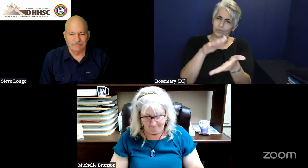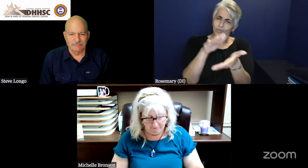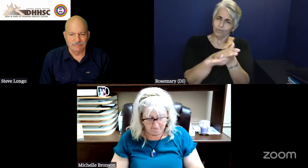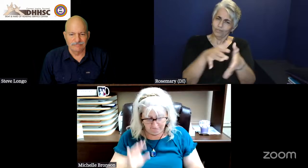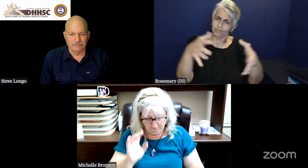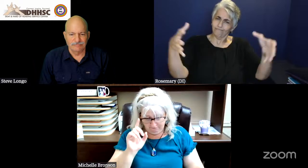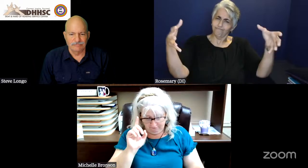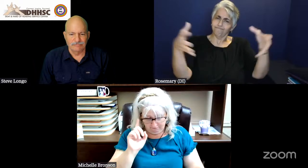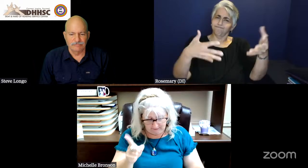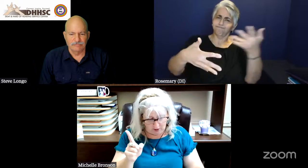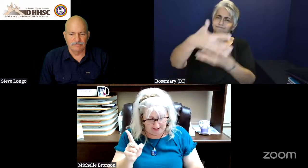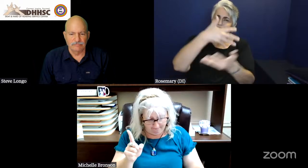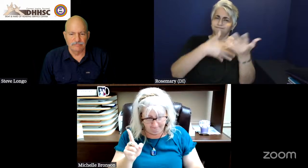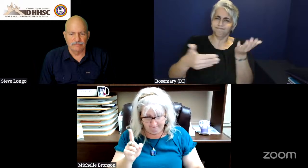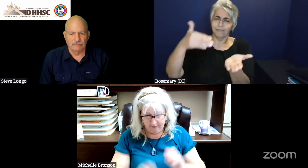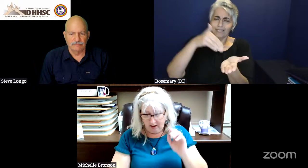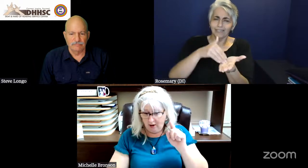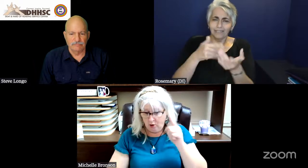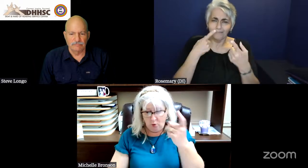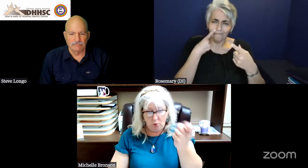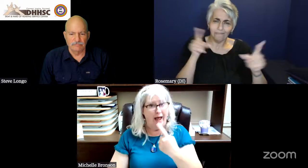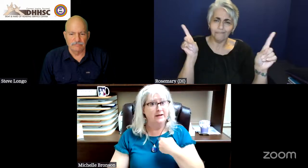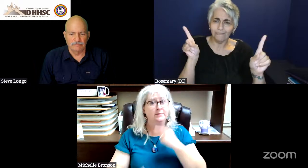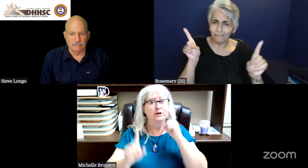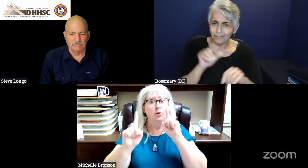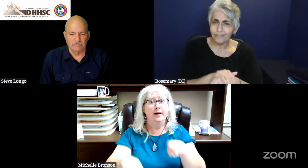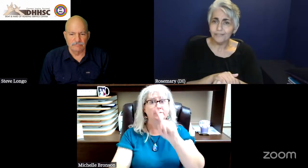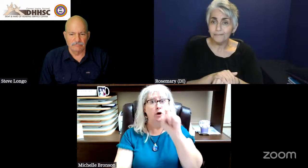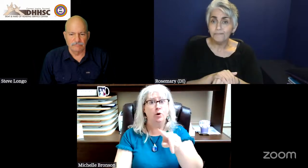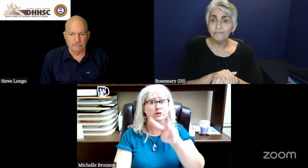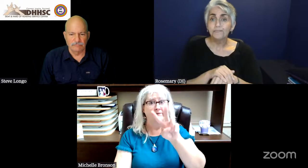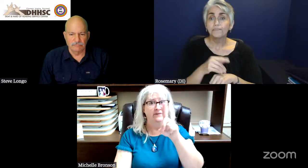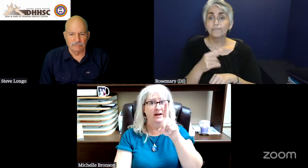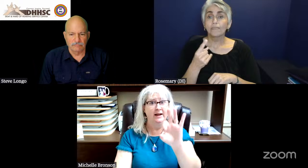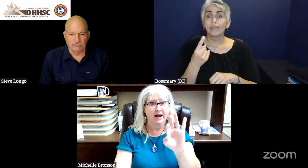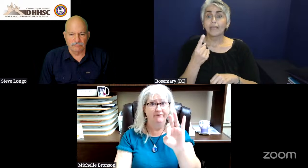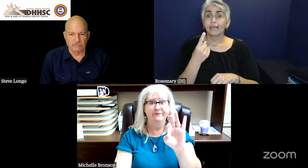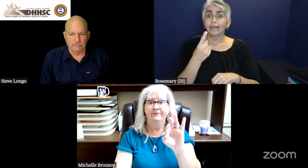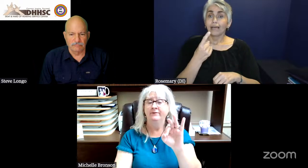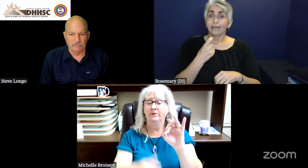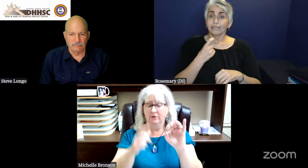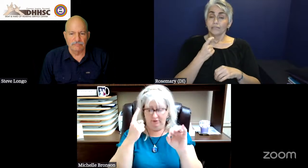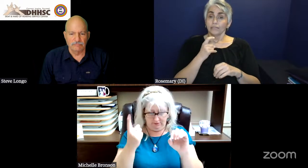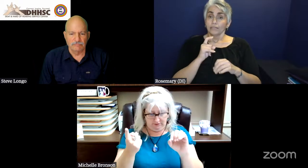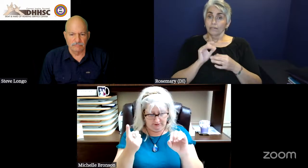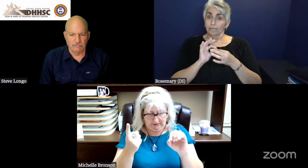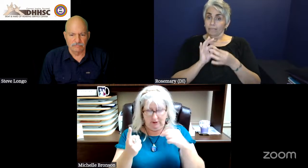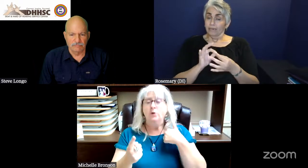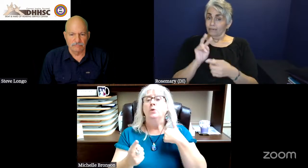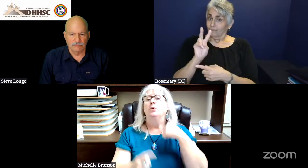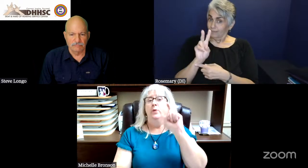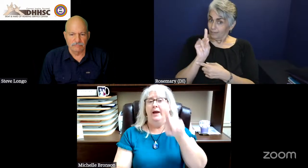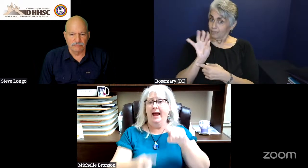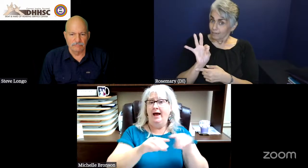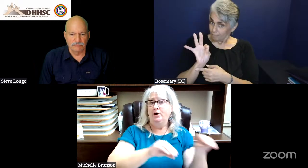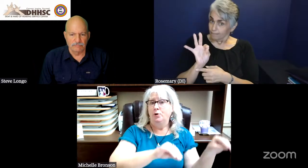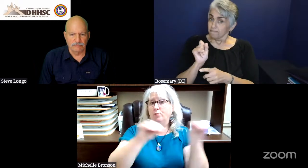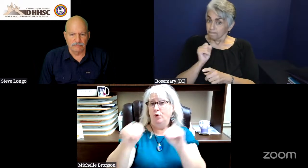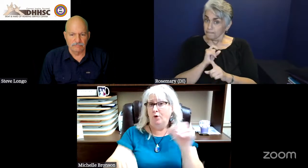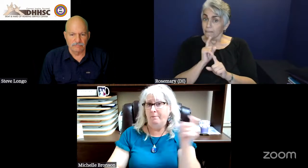have a Santa who will come in from the community, and having everybody together again. It'll be